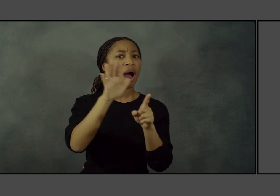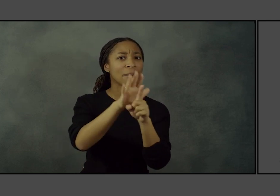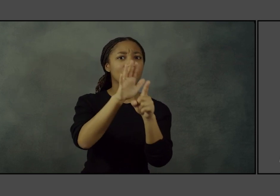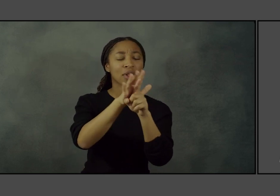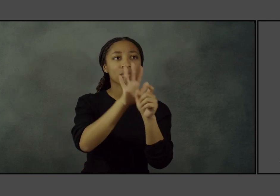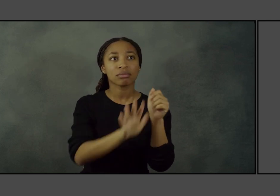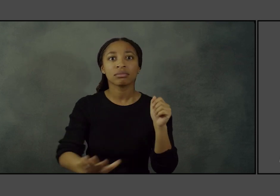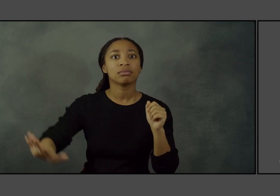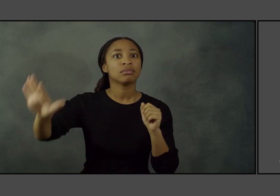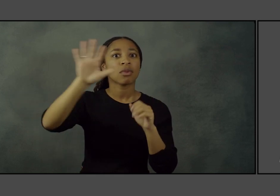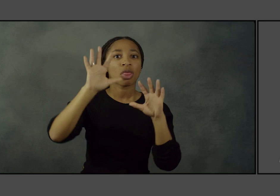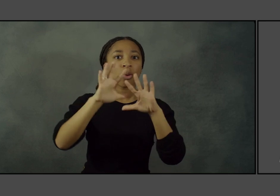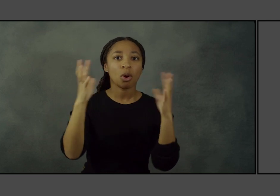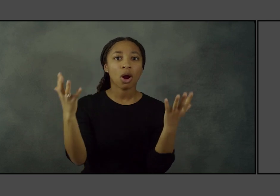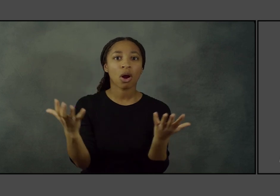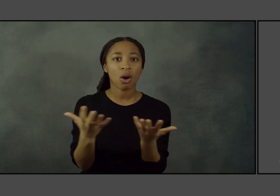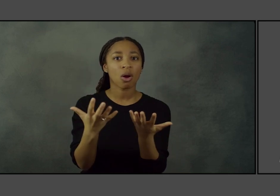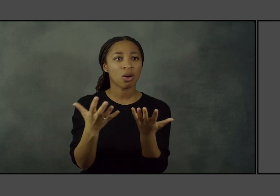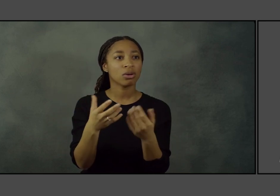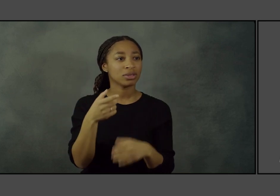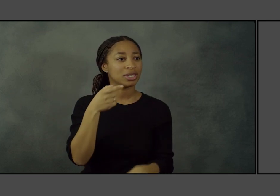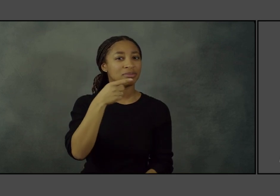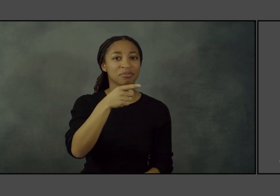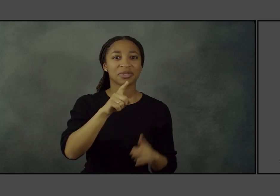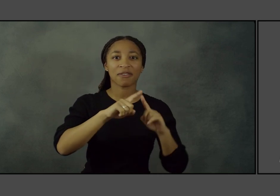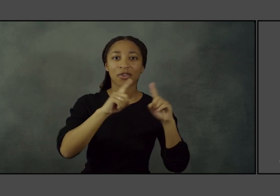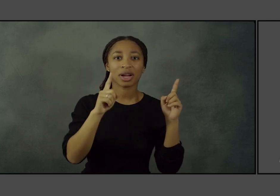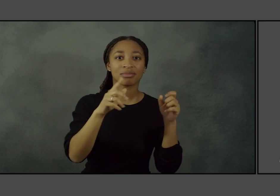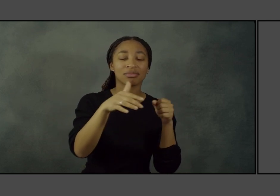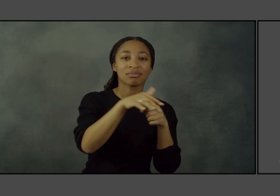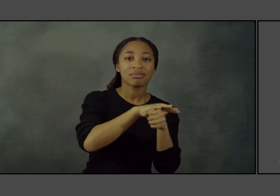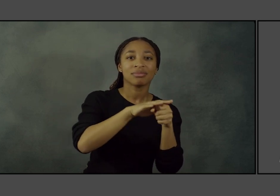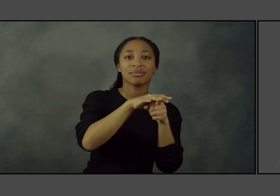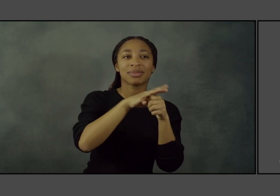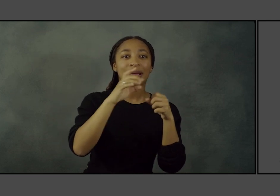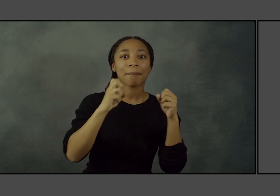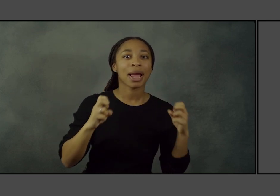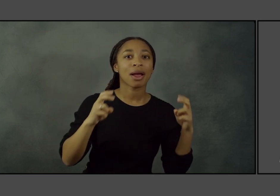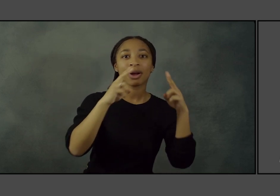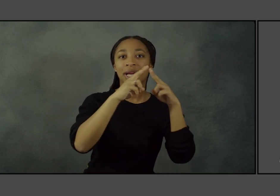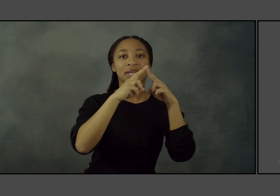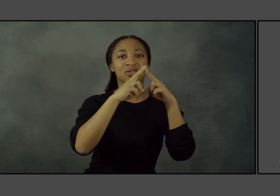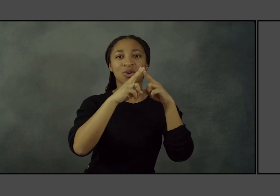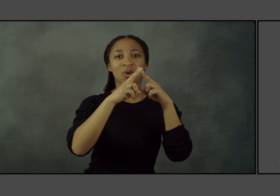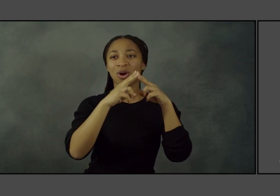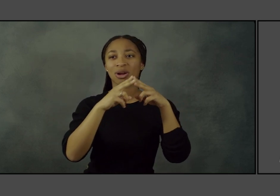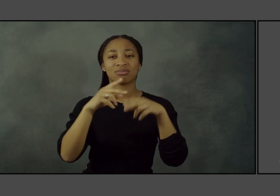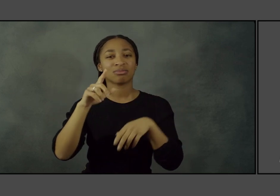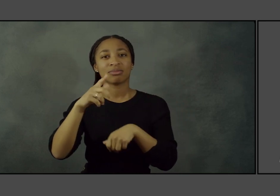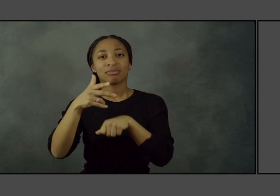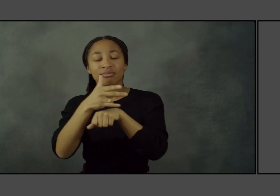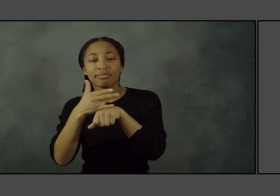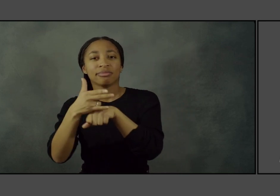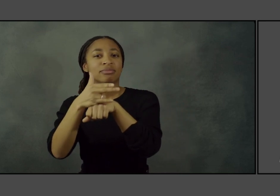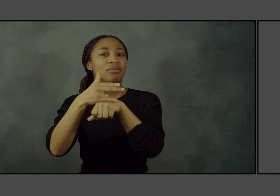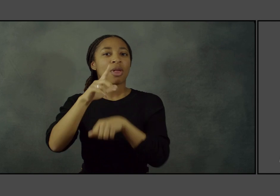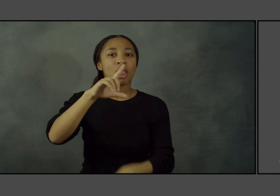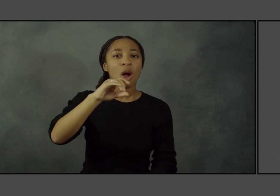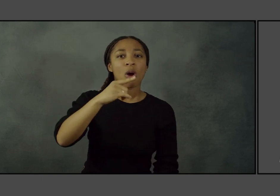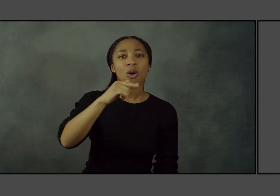epicenters around the globe. We might think of Paris or Port-au-Prince or Lagos or Cape Town or Tangier